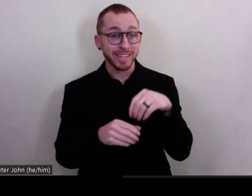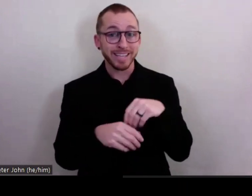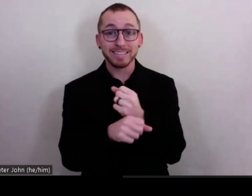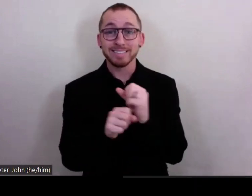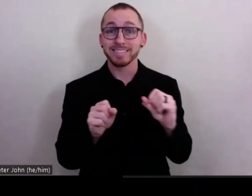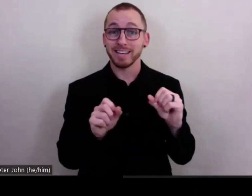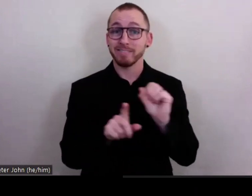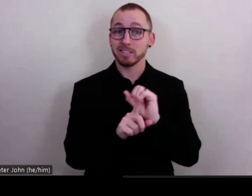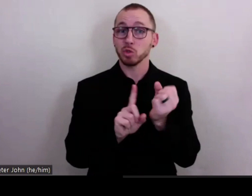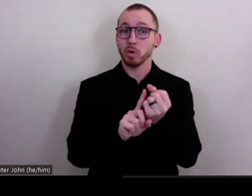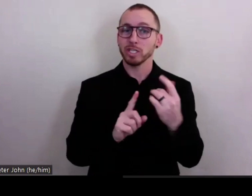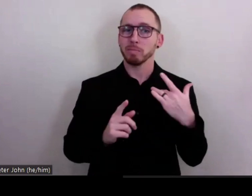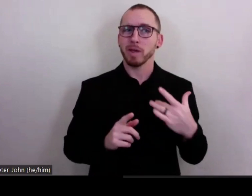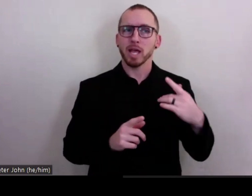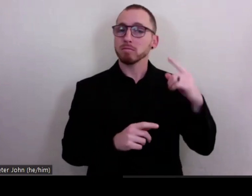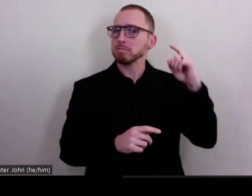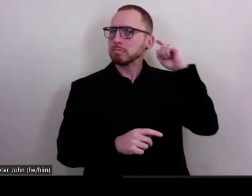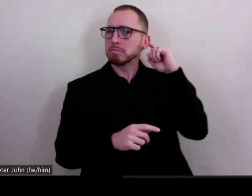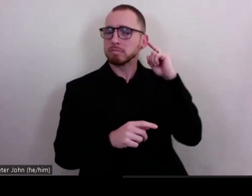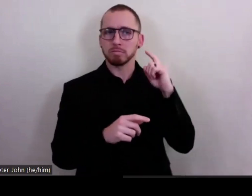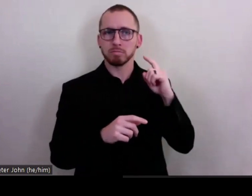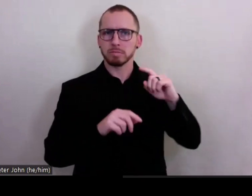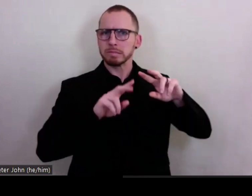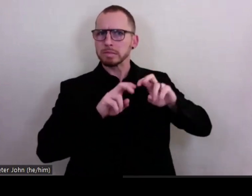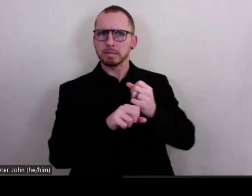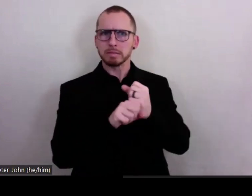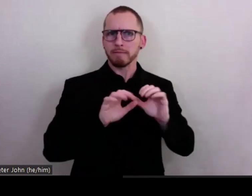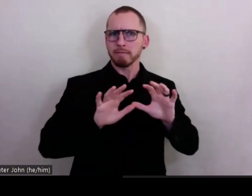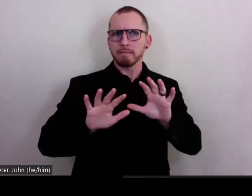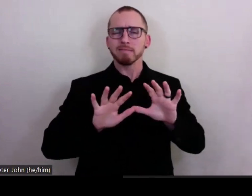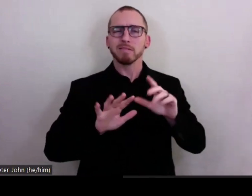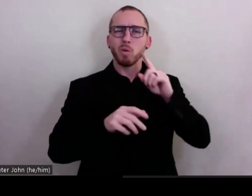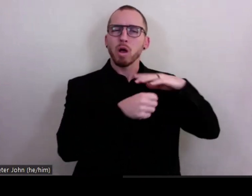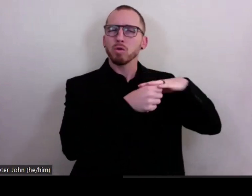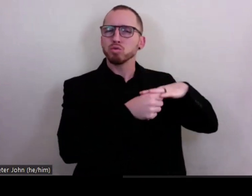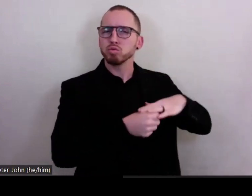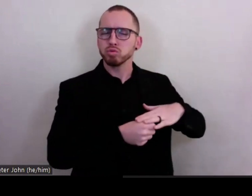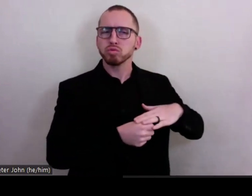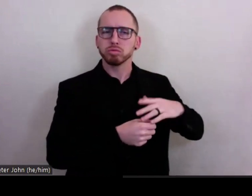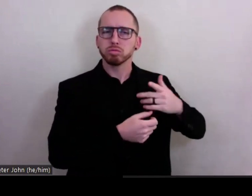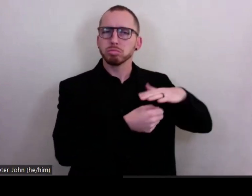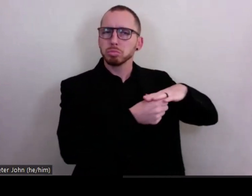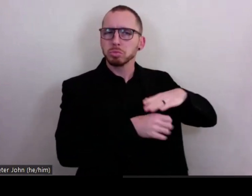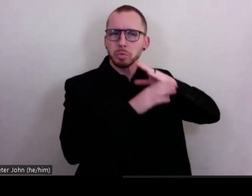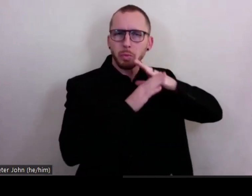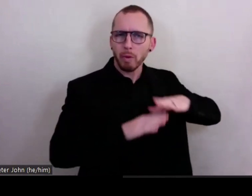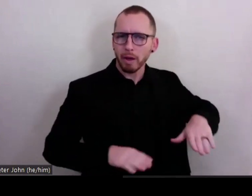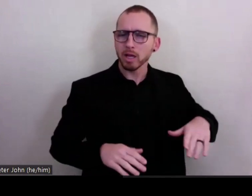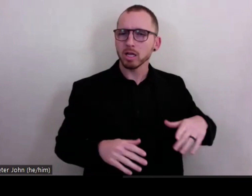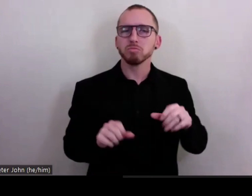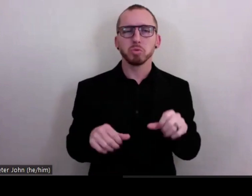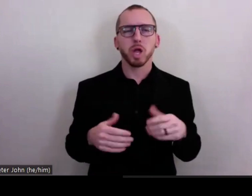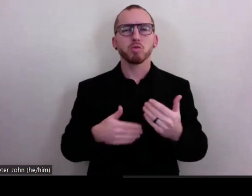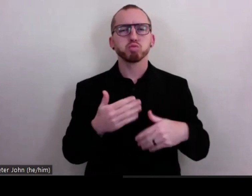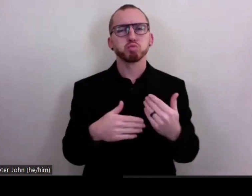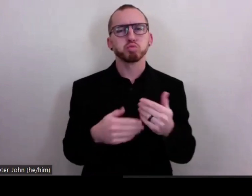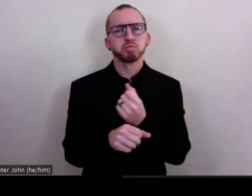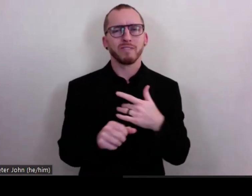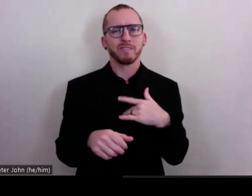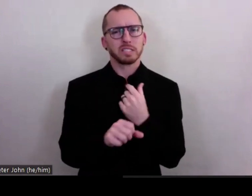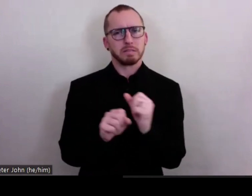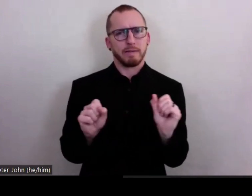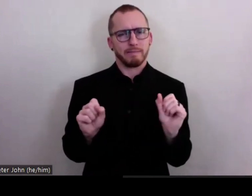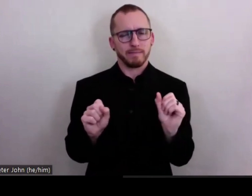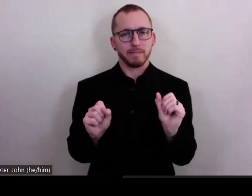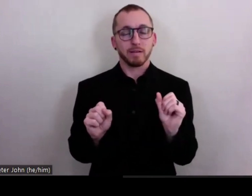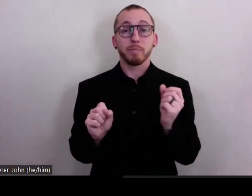that sometimes there's this faulty car alarm inside of their brain that says, danger, danger, danger, and it